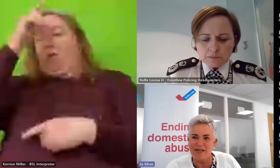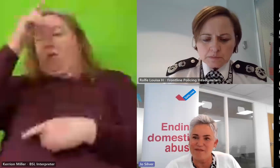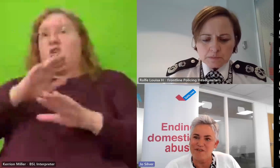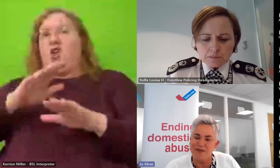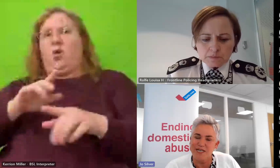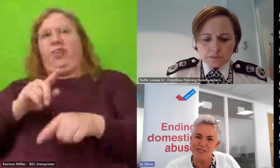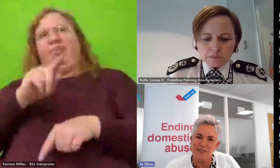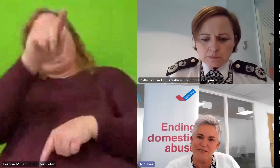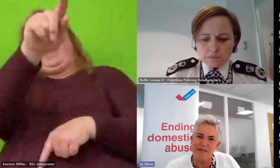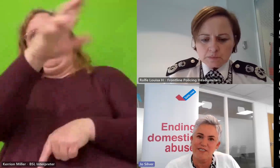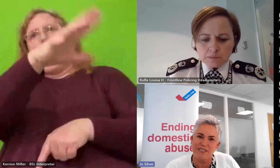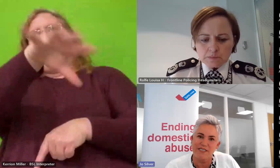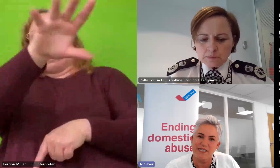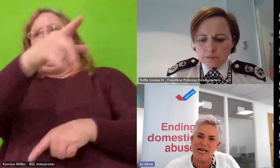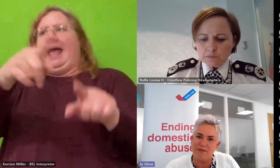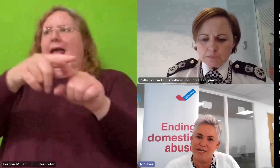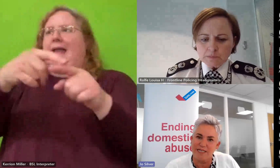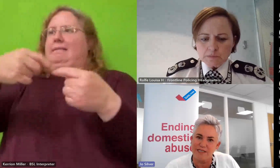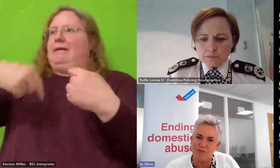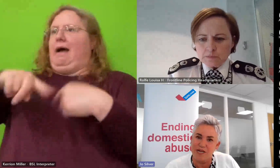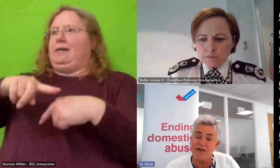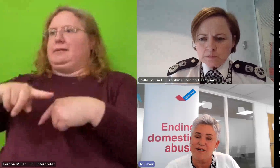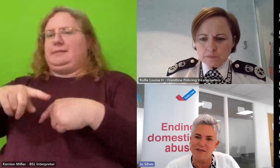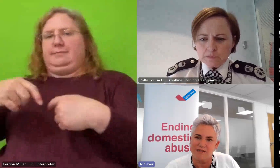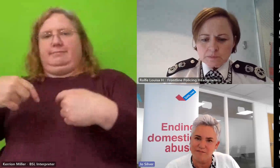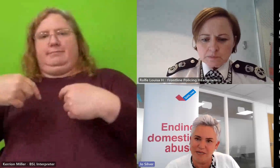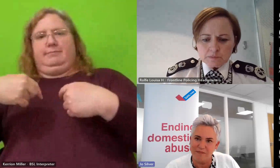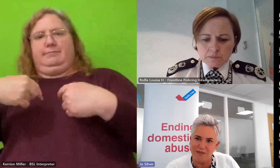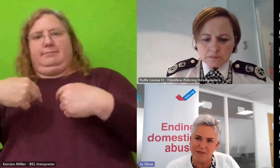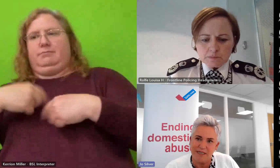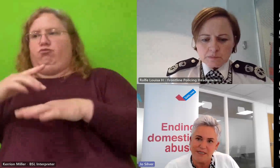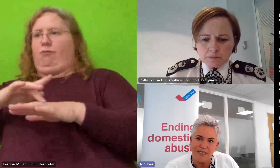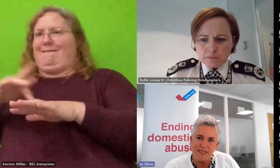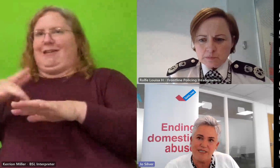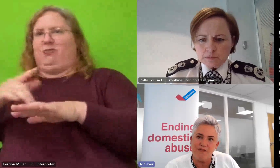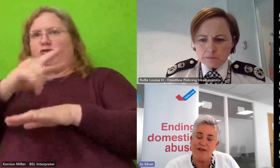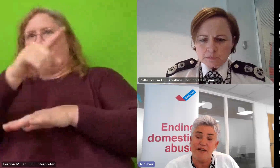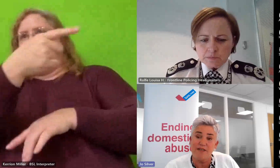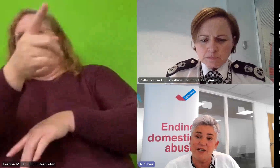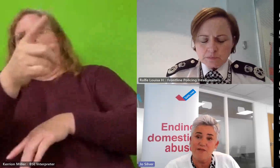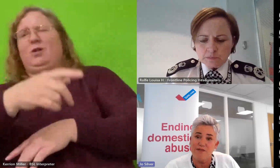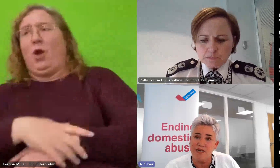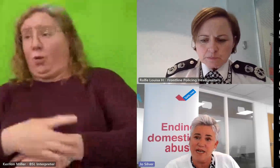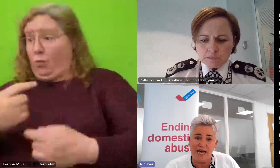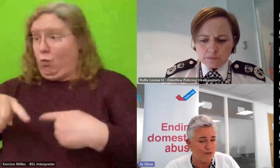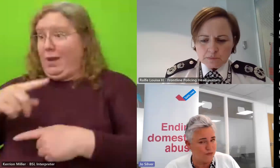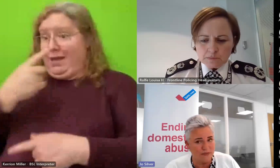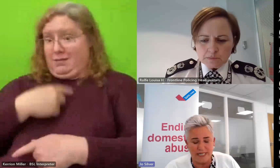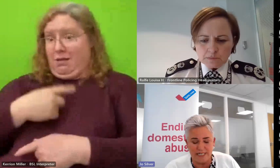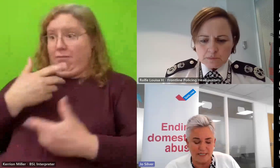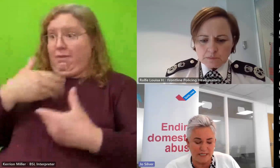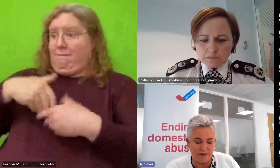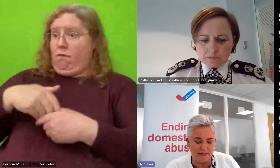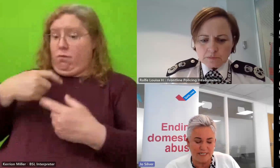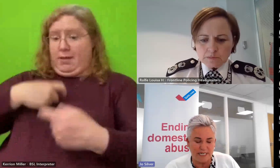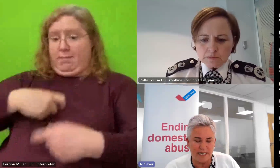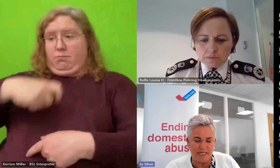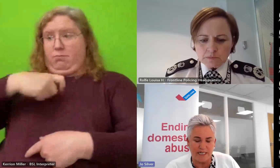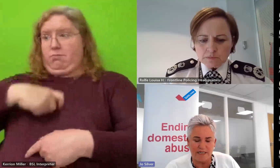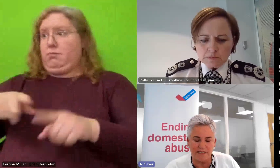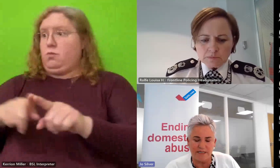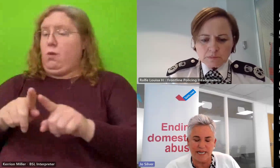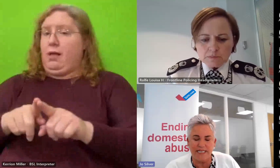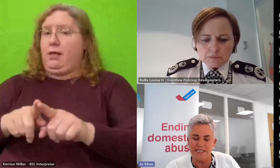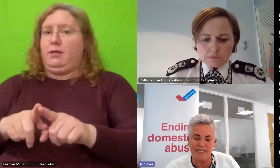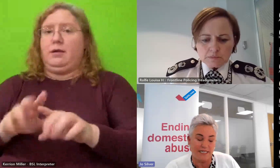there for professionals as much as anyone else. We are people. So there are no health warnings around